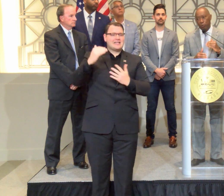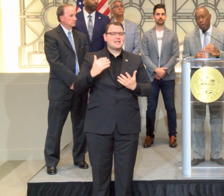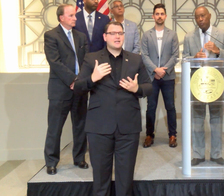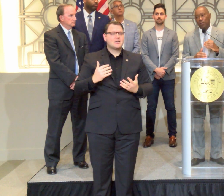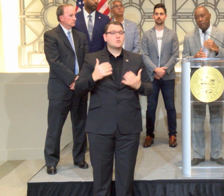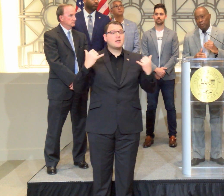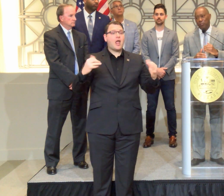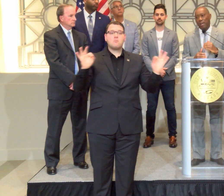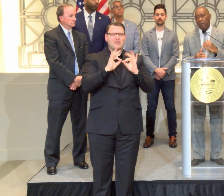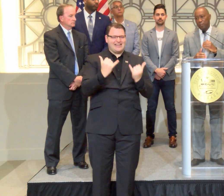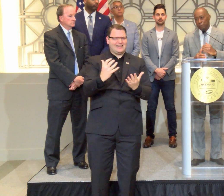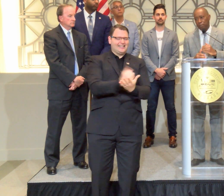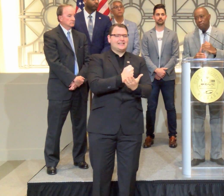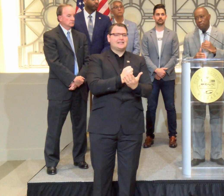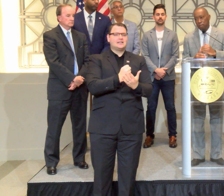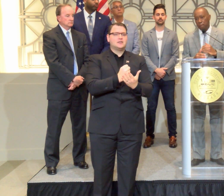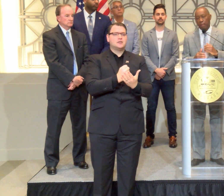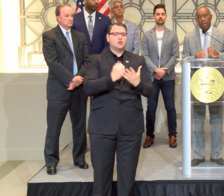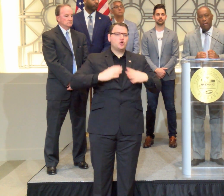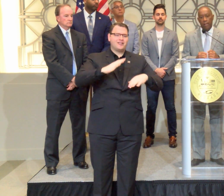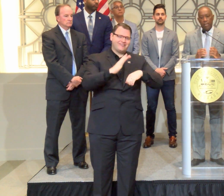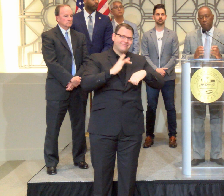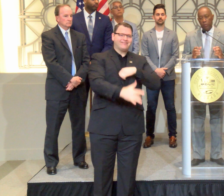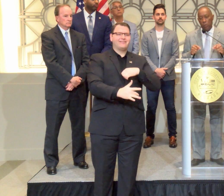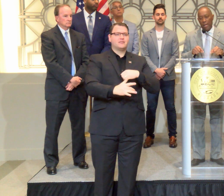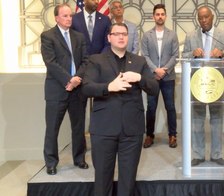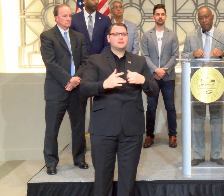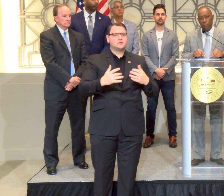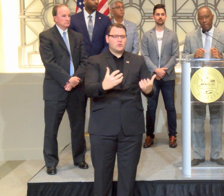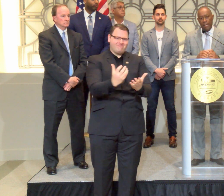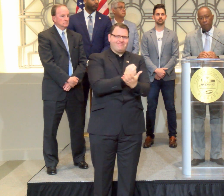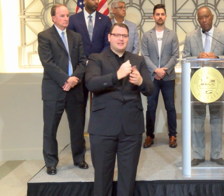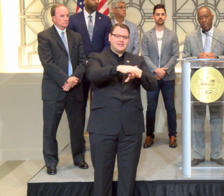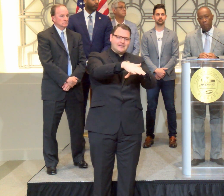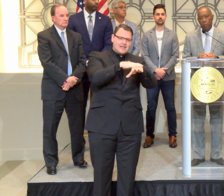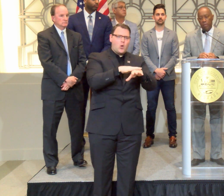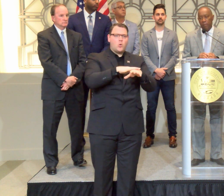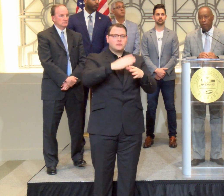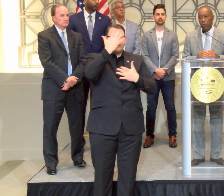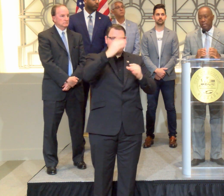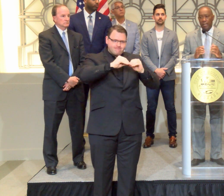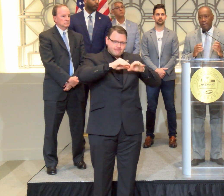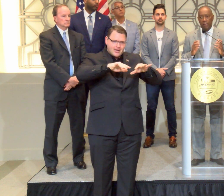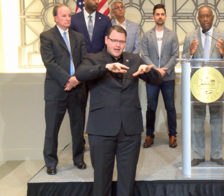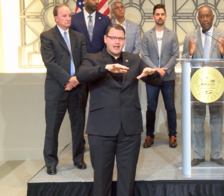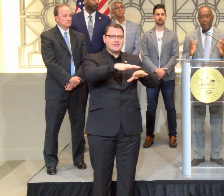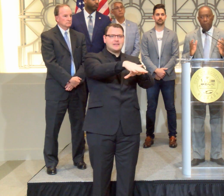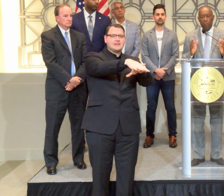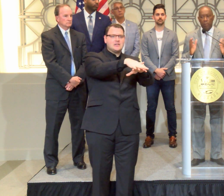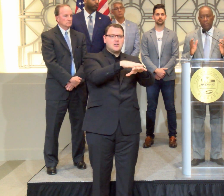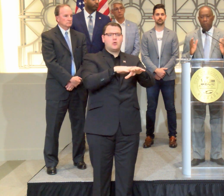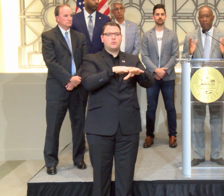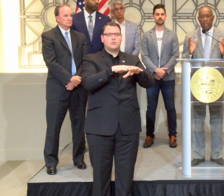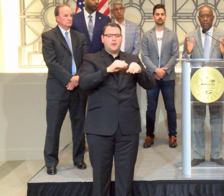the progression of this virus. And even though, as of right now, for example, there are only 11 cases,